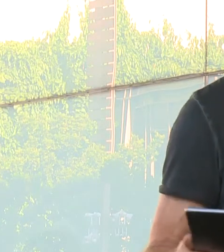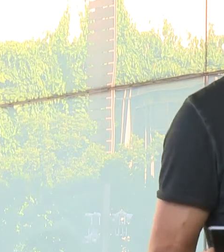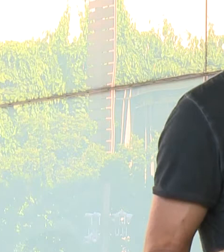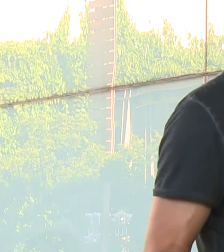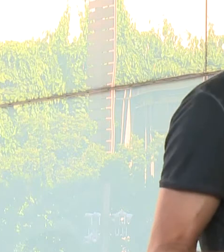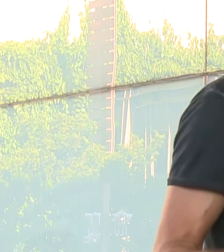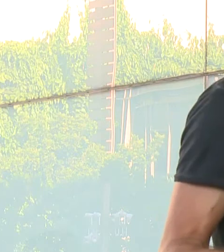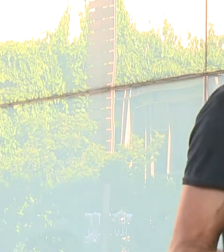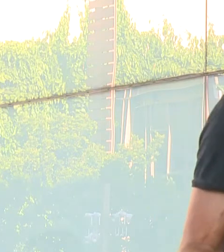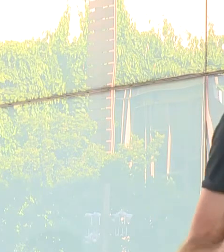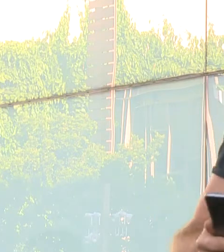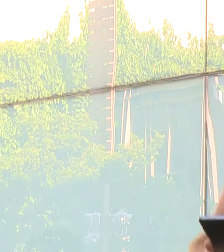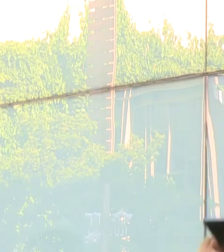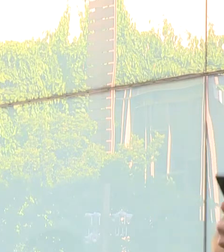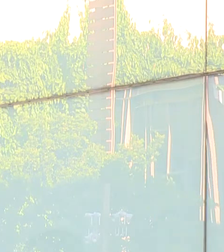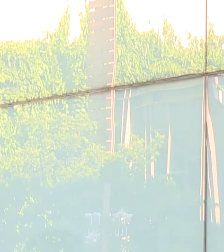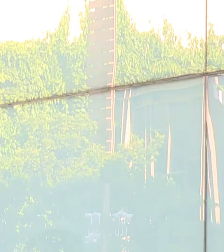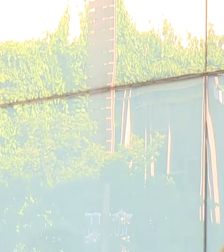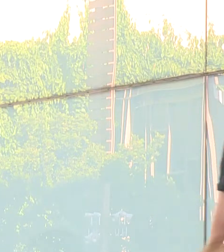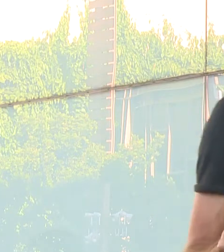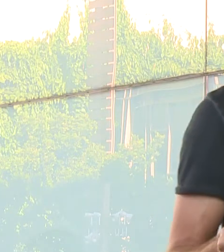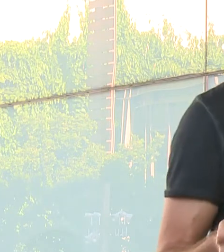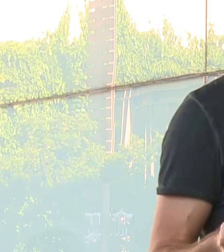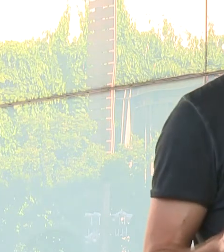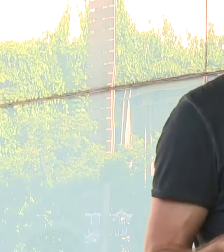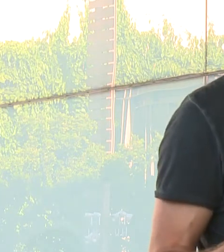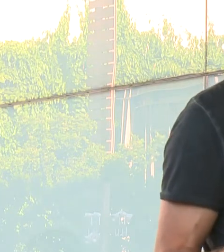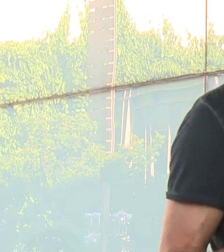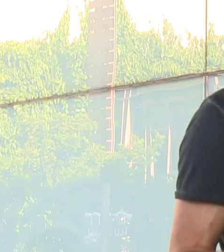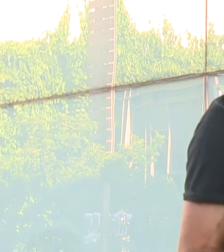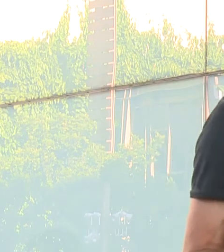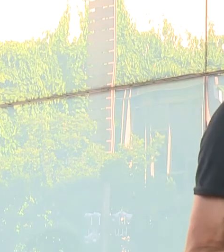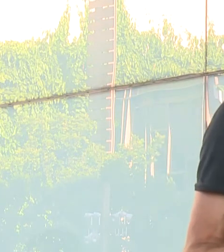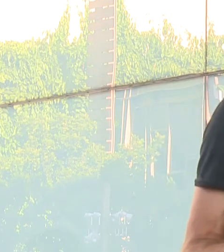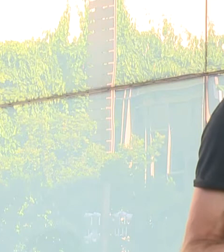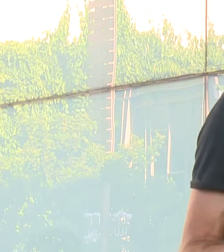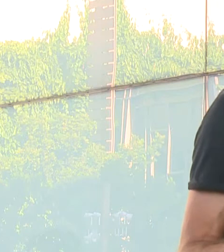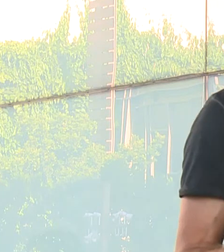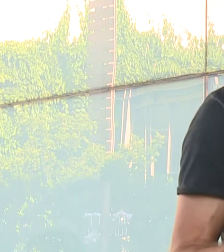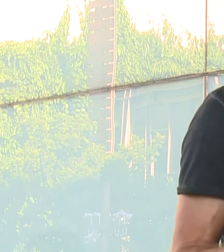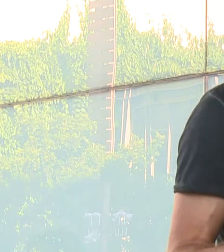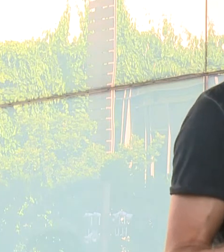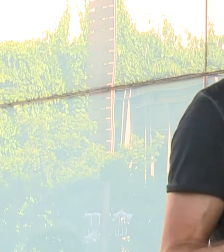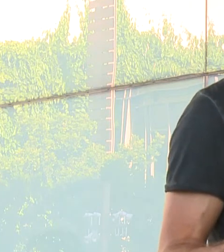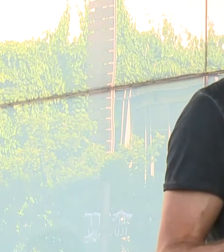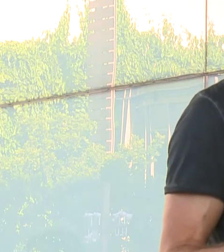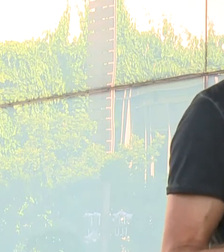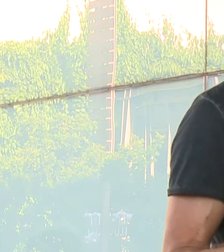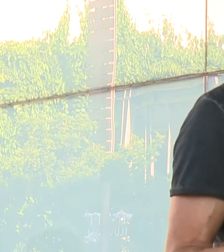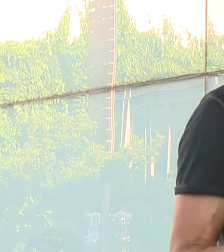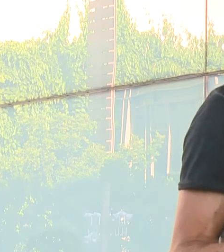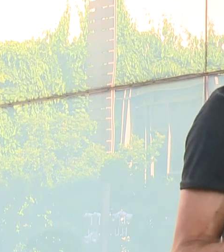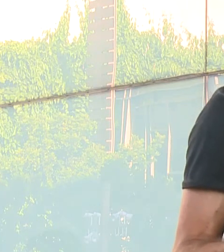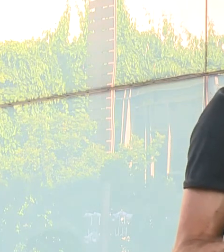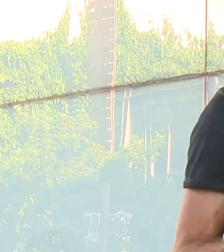dips and things. I mean, I had no idea, man. So basically, it educated me as well to a